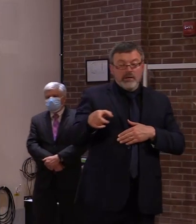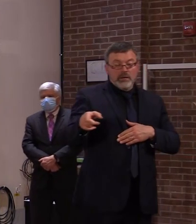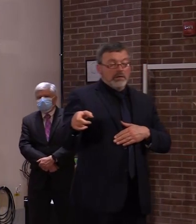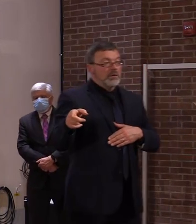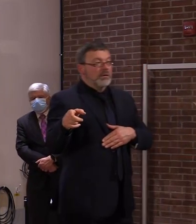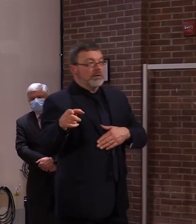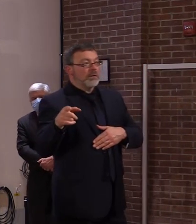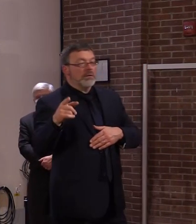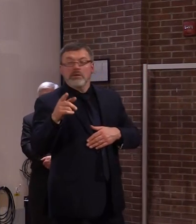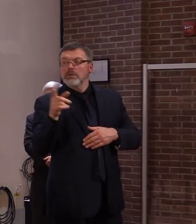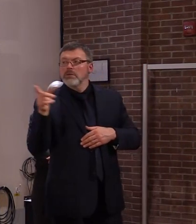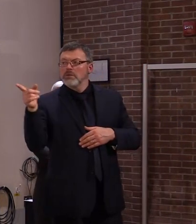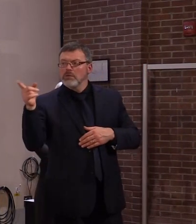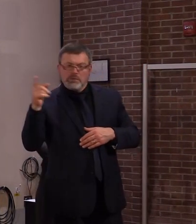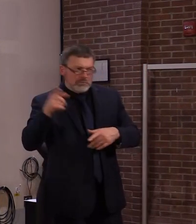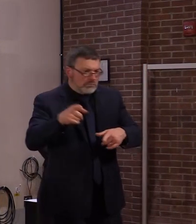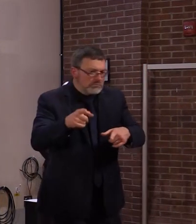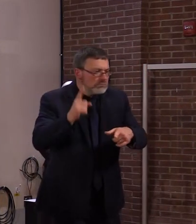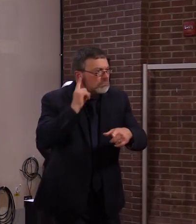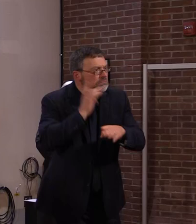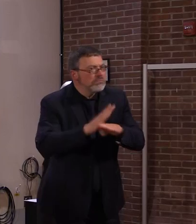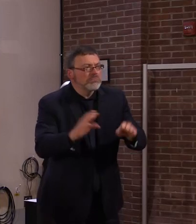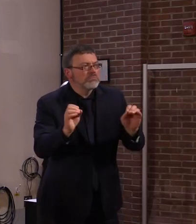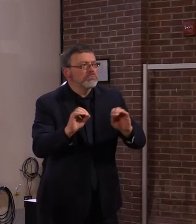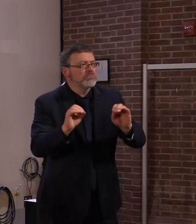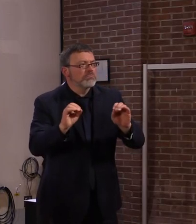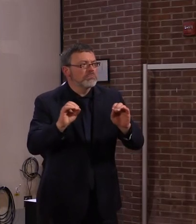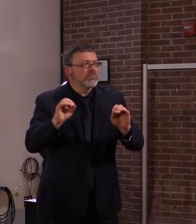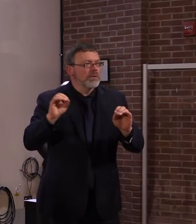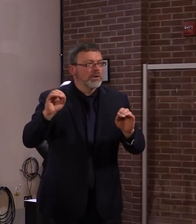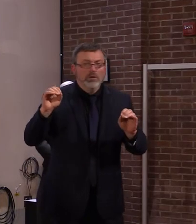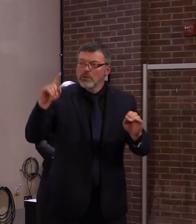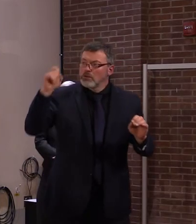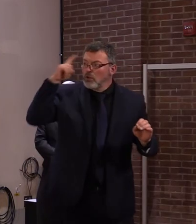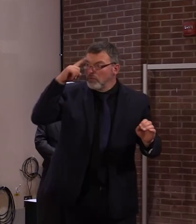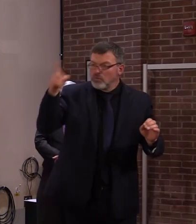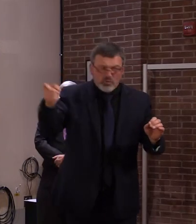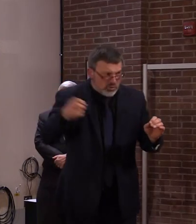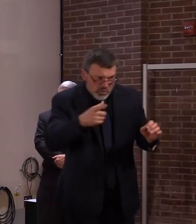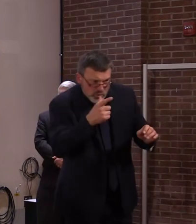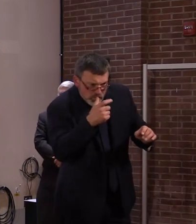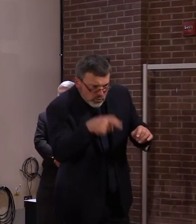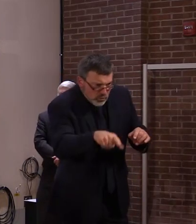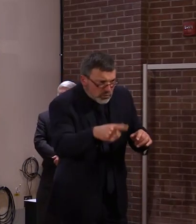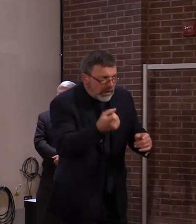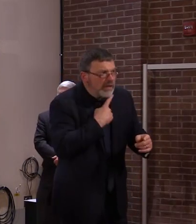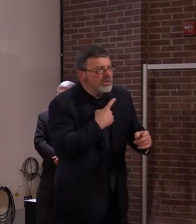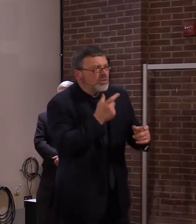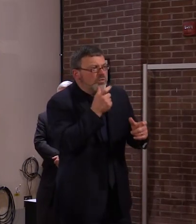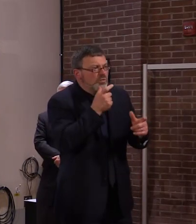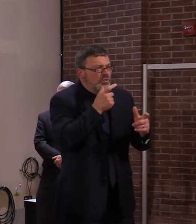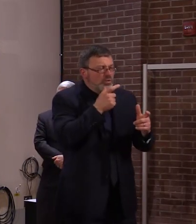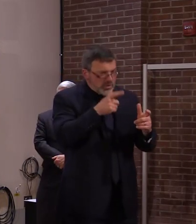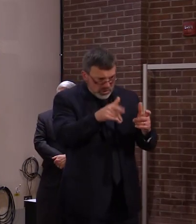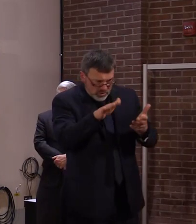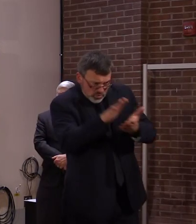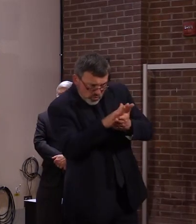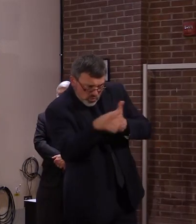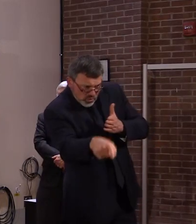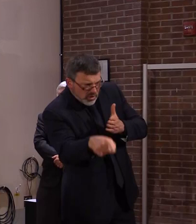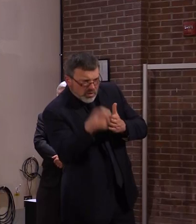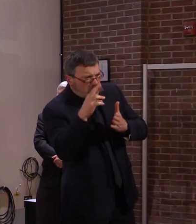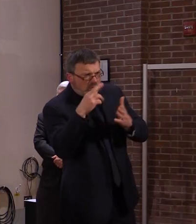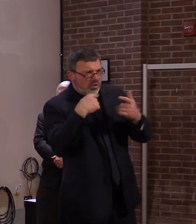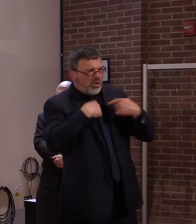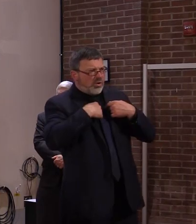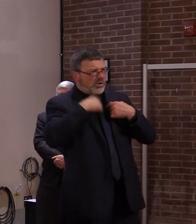Is that, it's probably for one of us then. Is that a school issue, Aaron, or is it, are you moving on